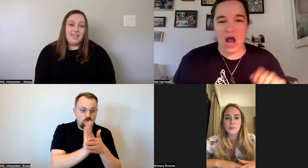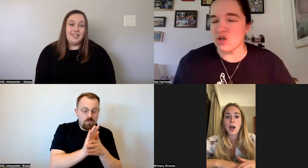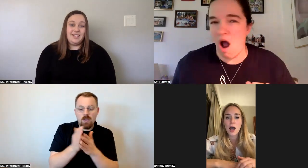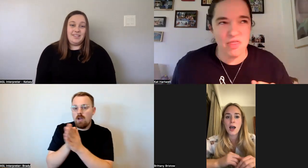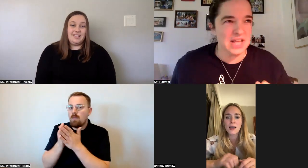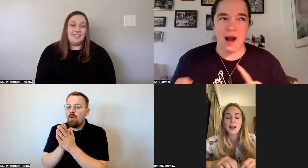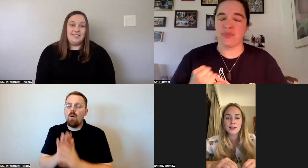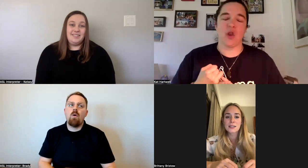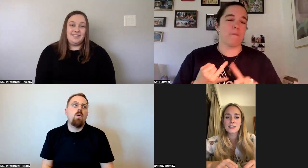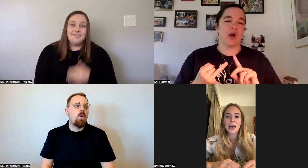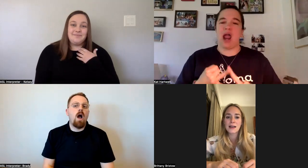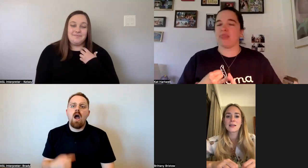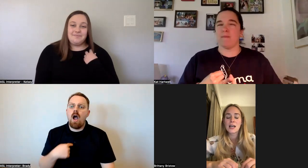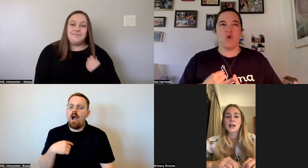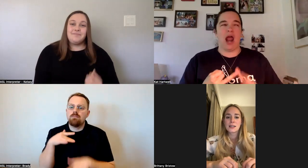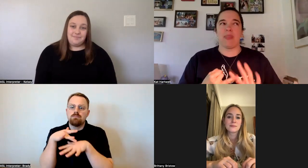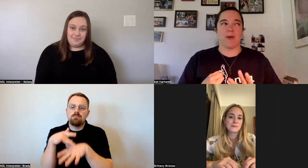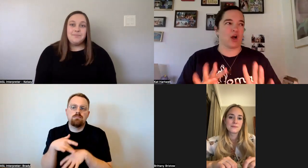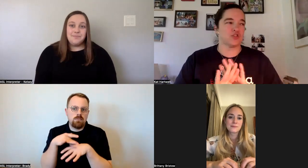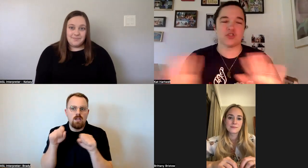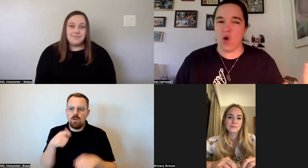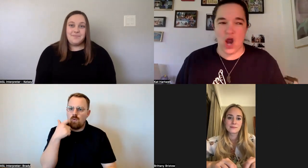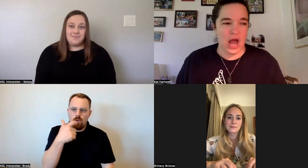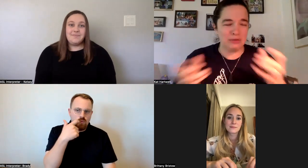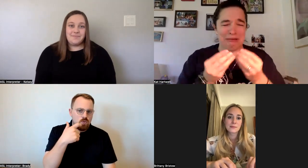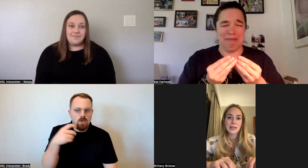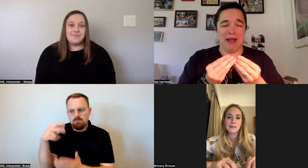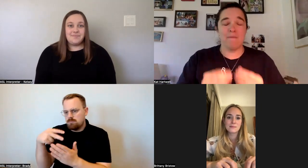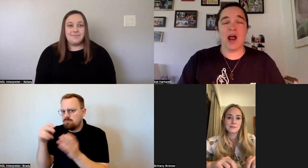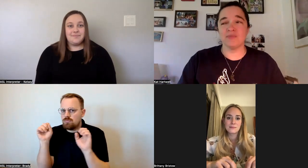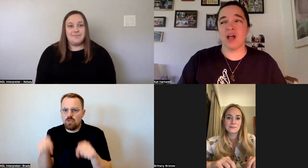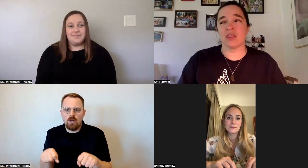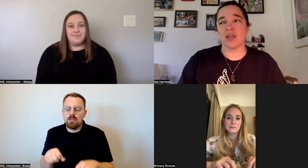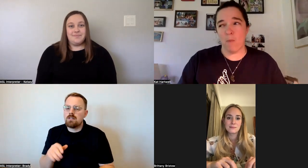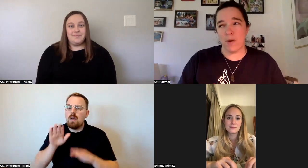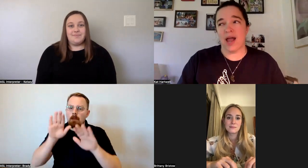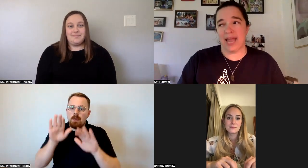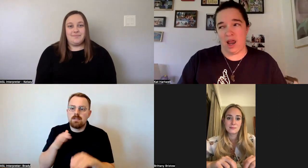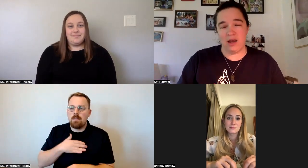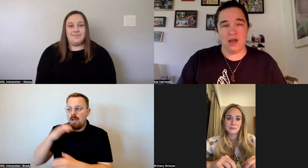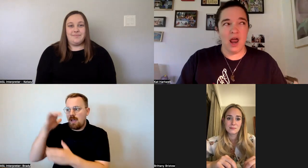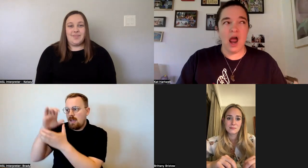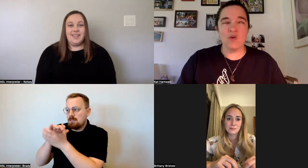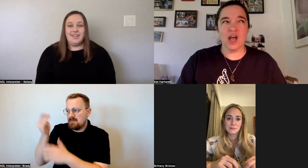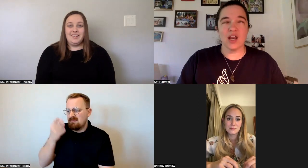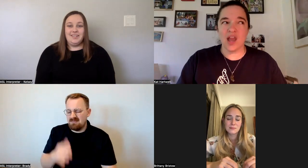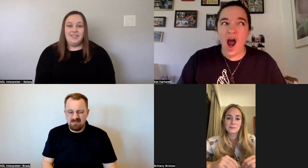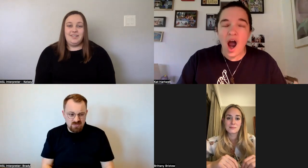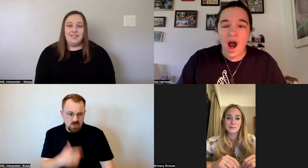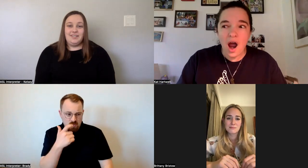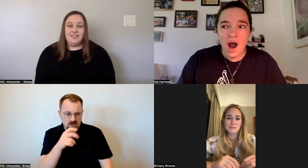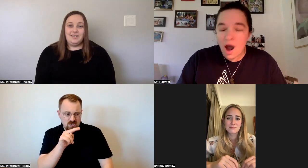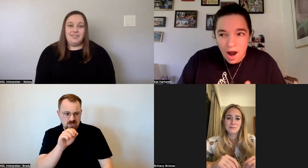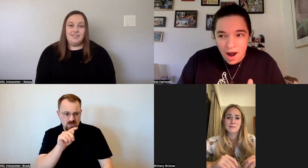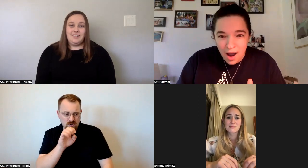I would watch it all the time. The Notebook and the book, so good. I would just have to like The Notebook again. I don't know.